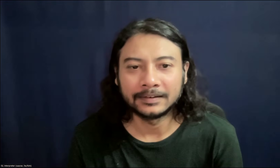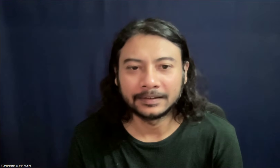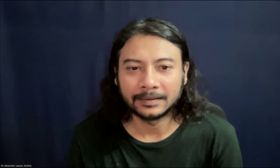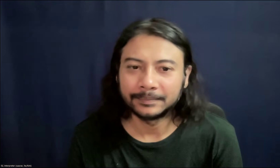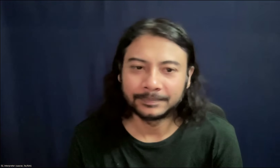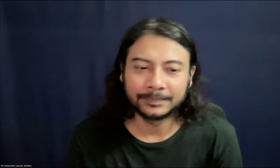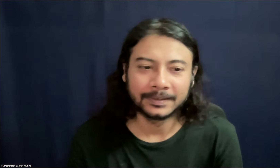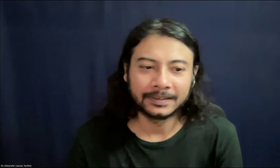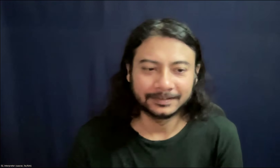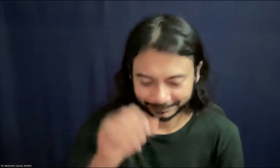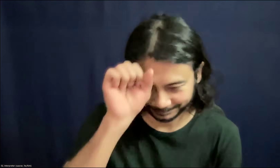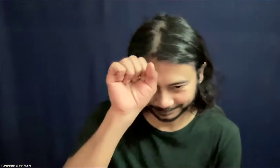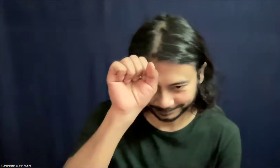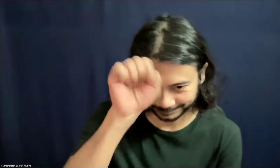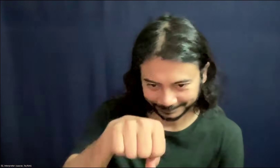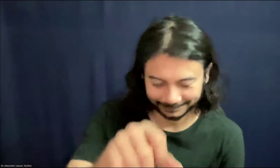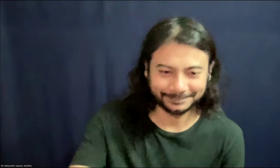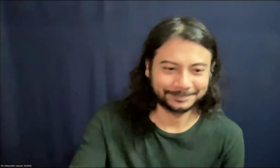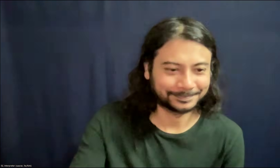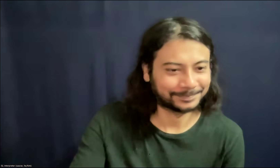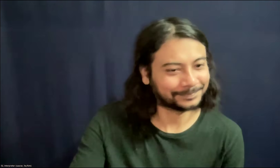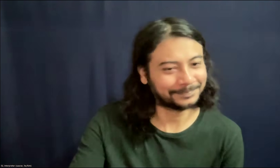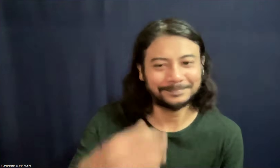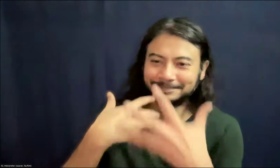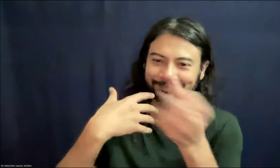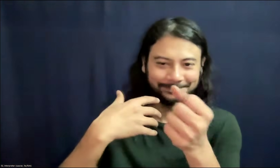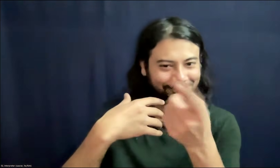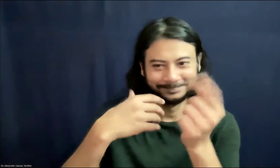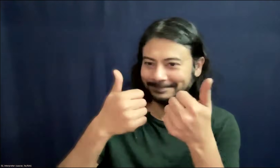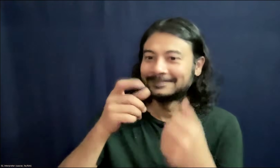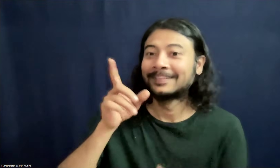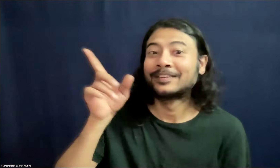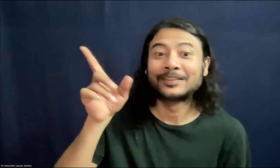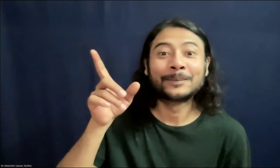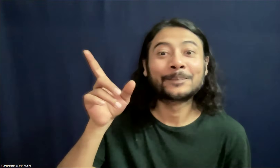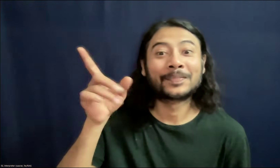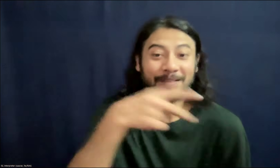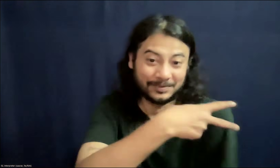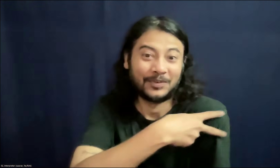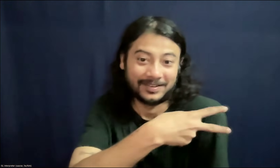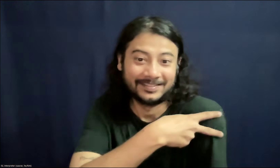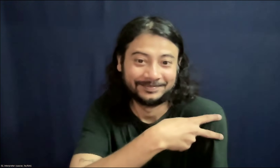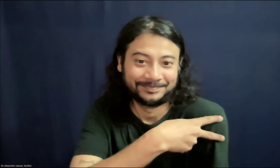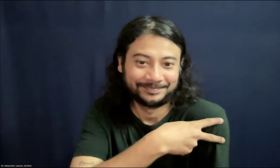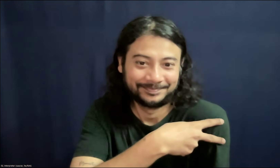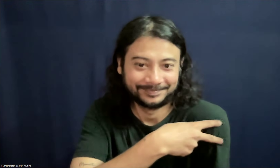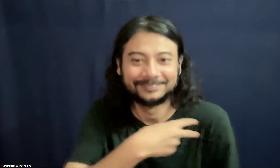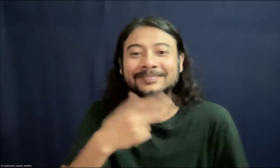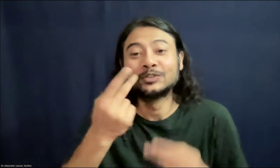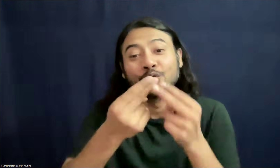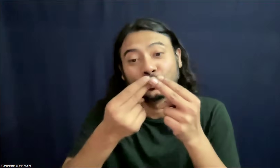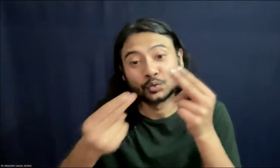So please, you can let me know by raising your hands. I'll note down anybody who wants to volunteer for signing